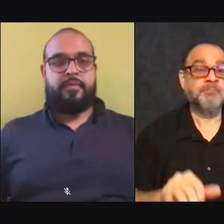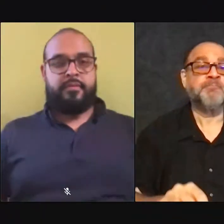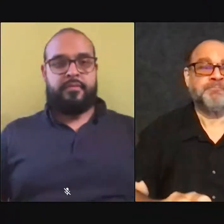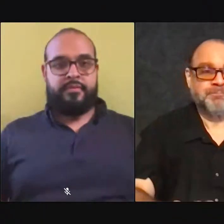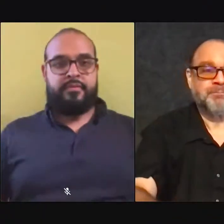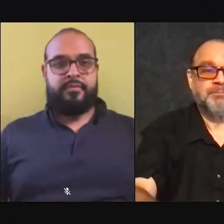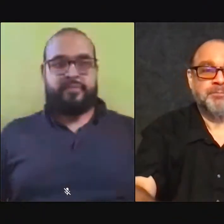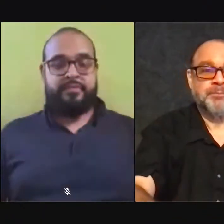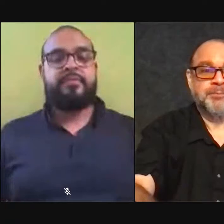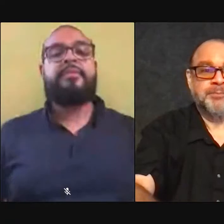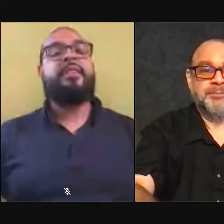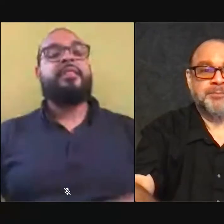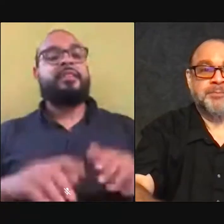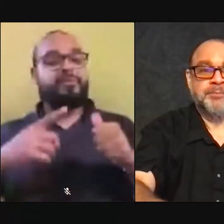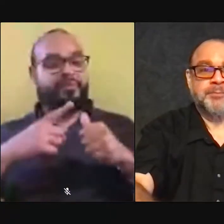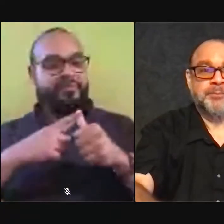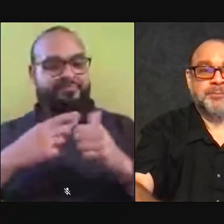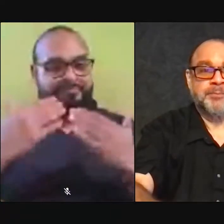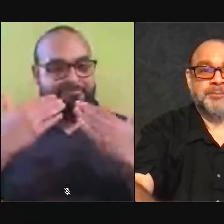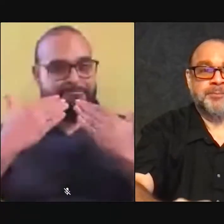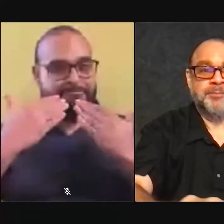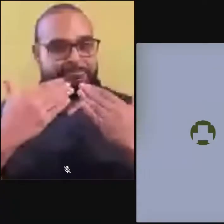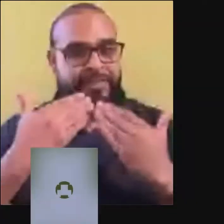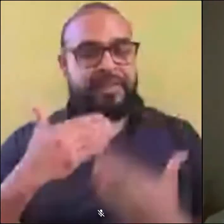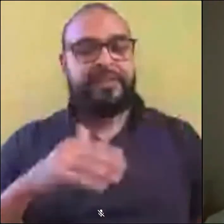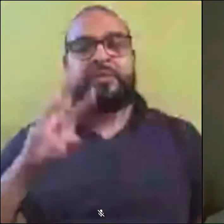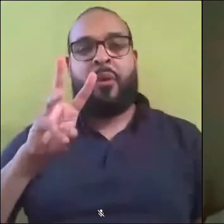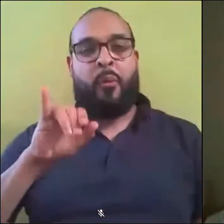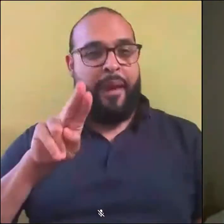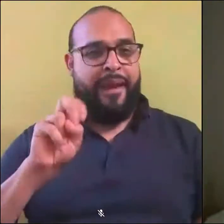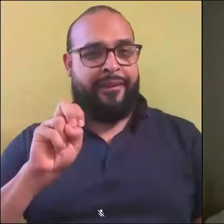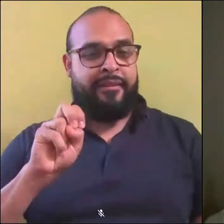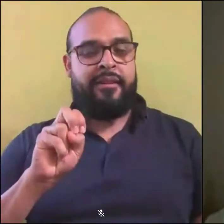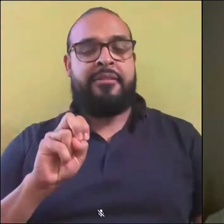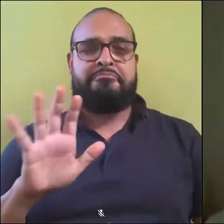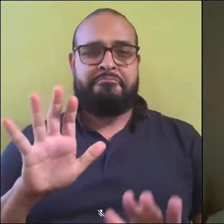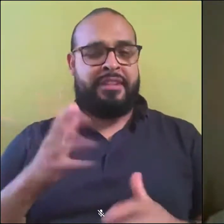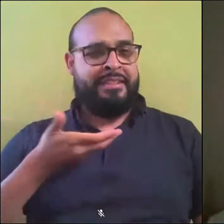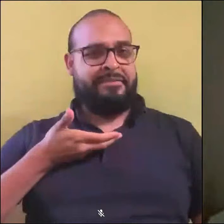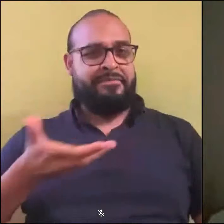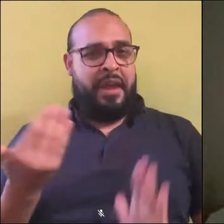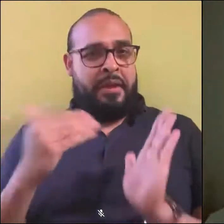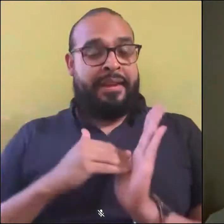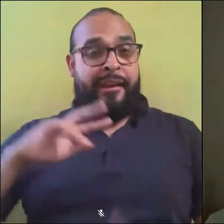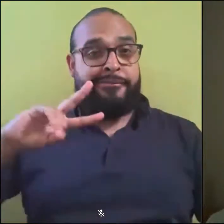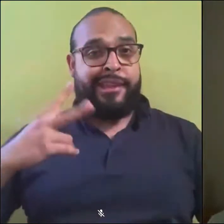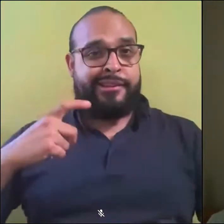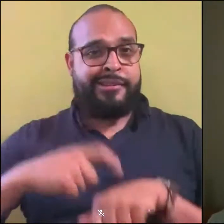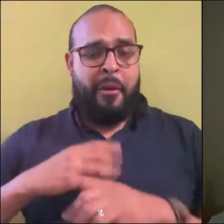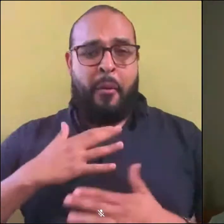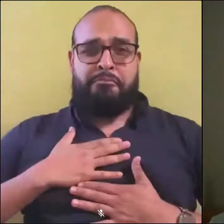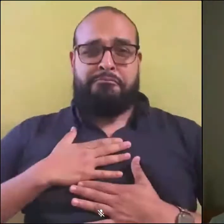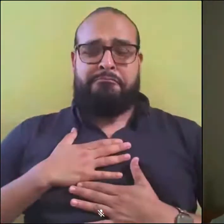I want to thank Wayne for the opportunity of participating. It is the second time that I have this incredible honor. Wayne